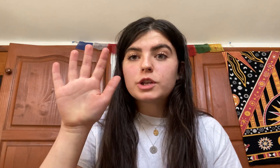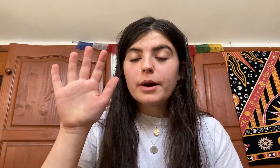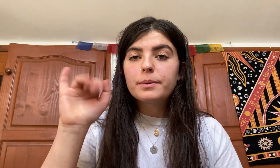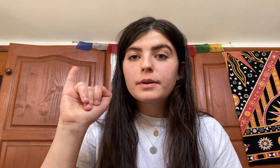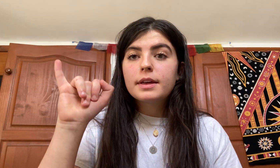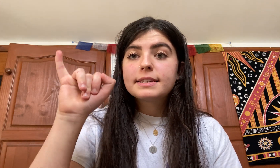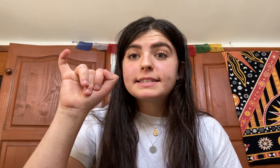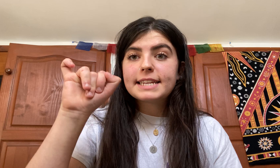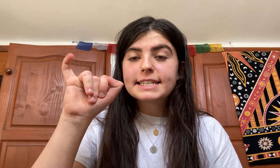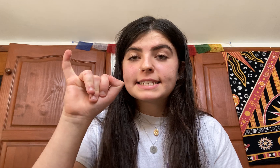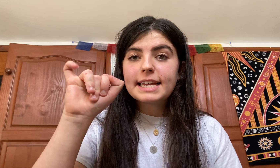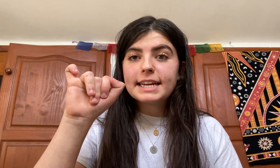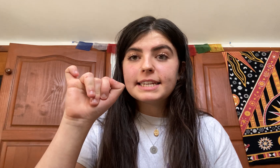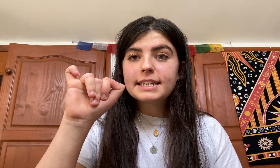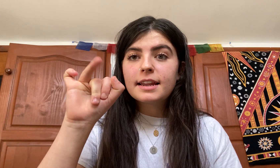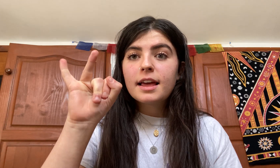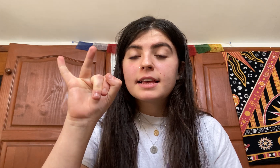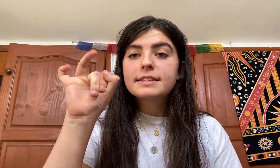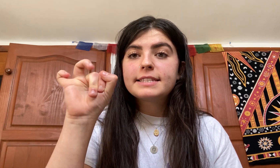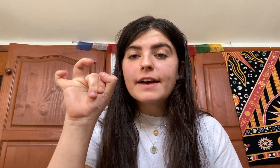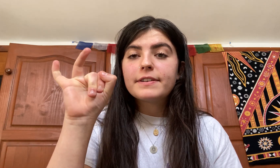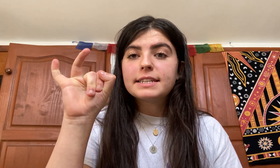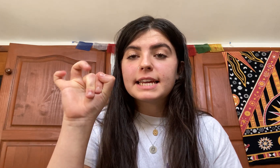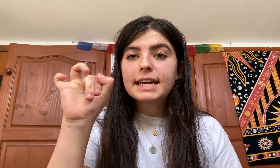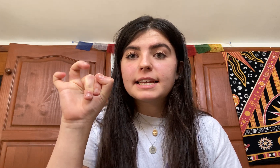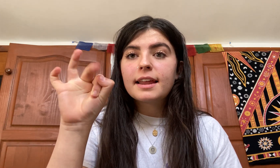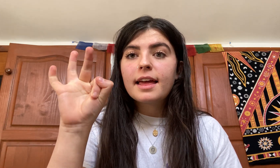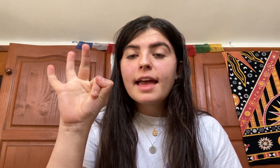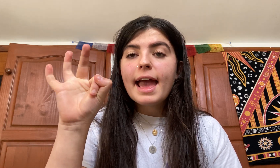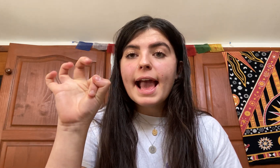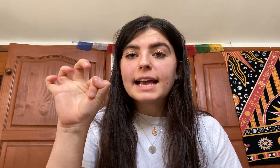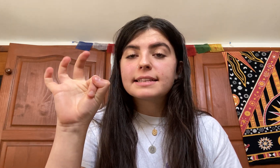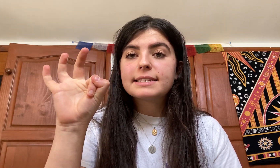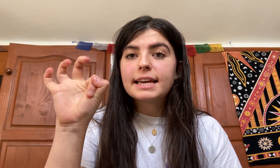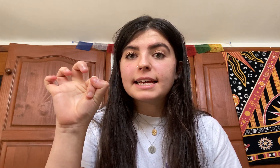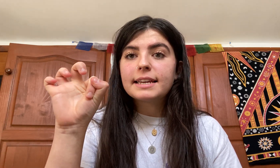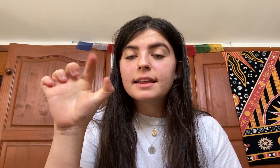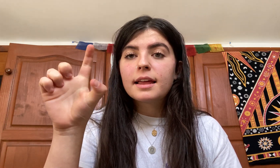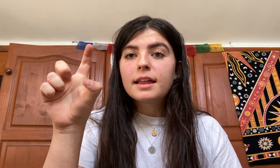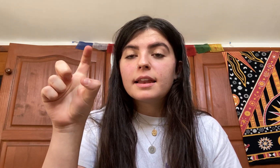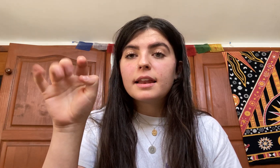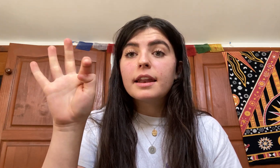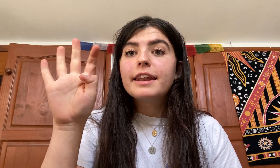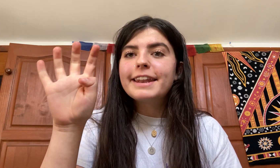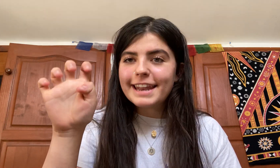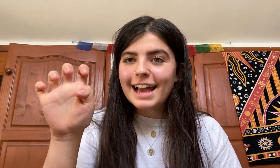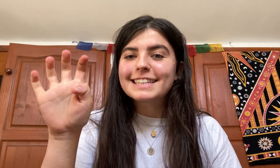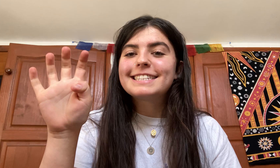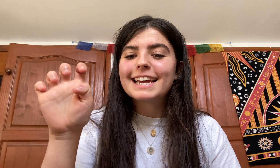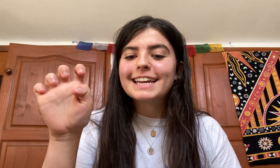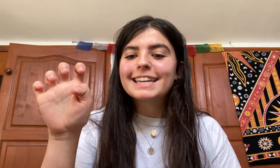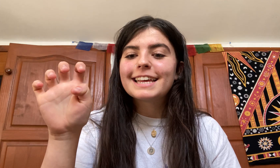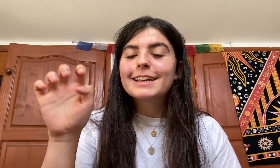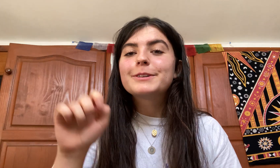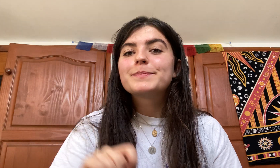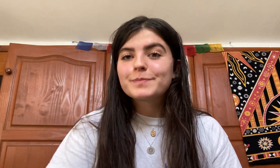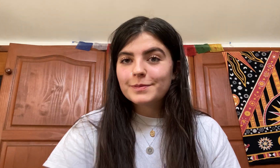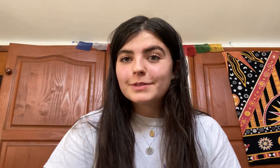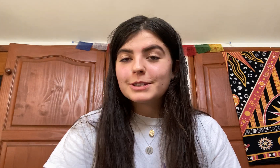So 16, 17, 18, 19. Try